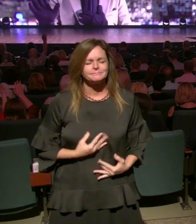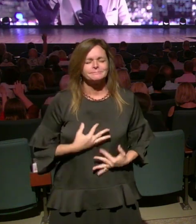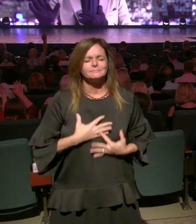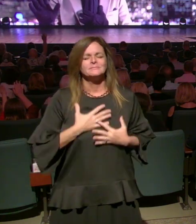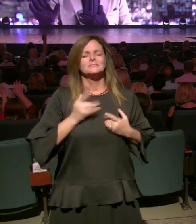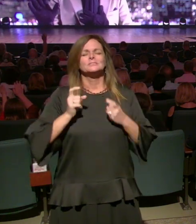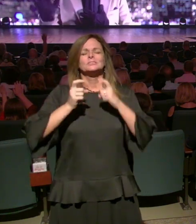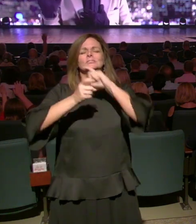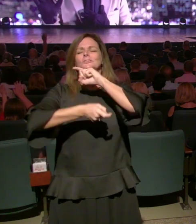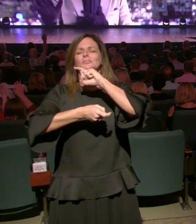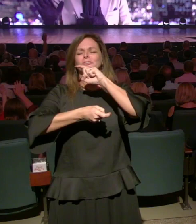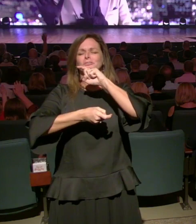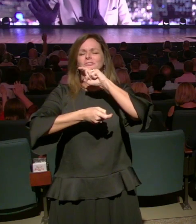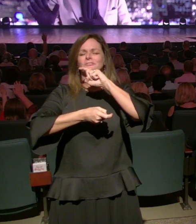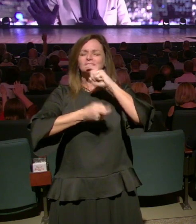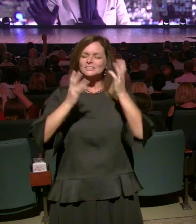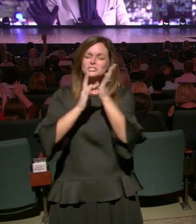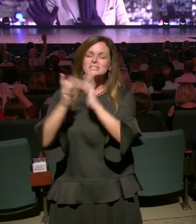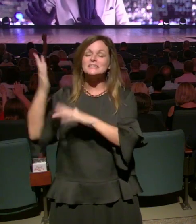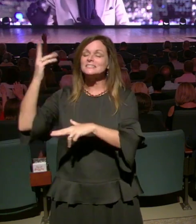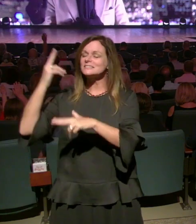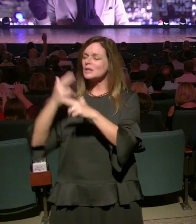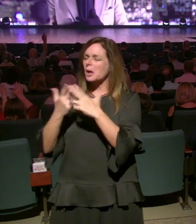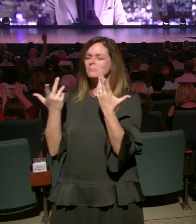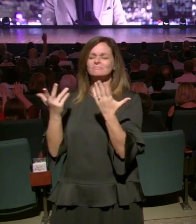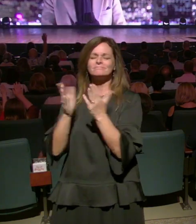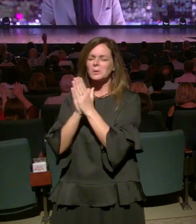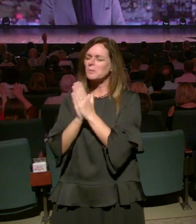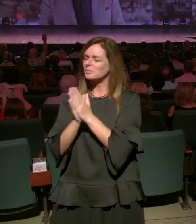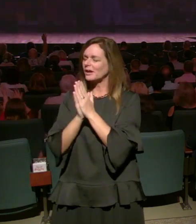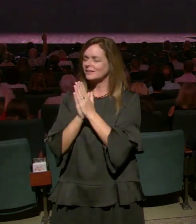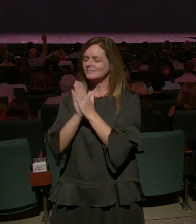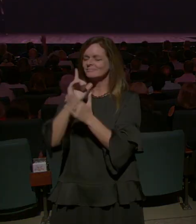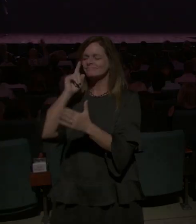the inside out. In Jesus' name I pray. Amen.